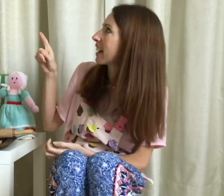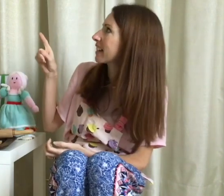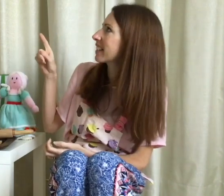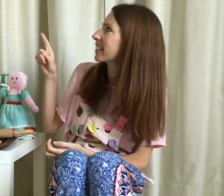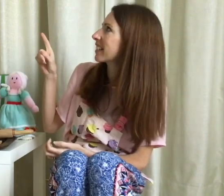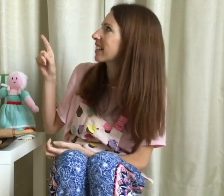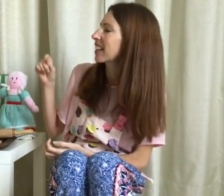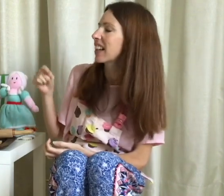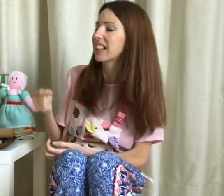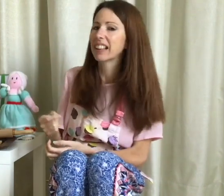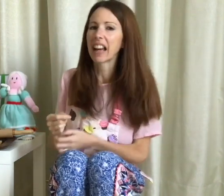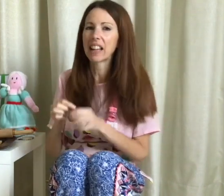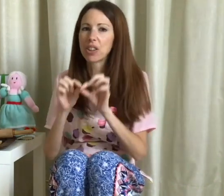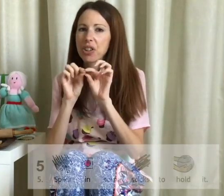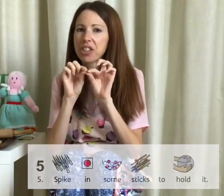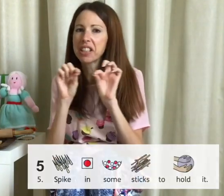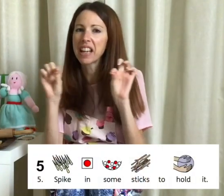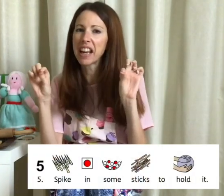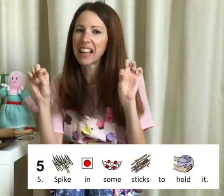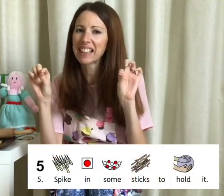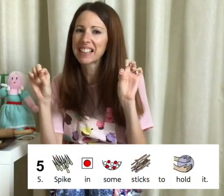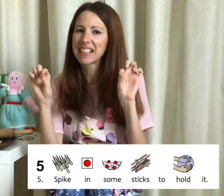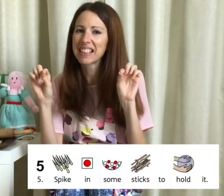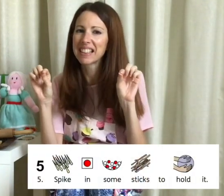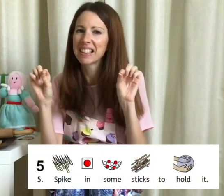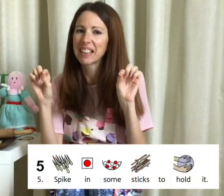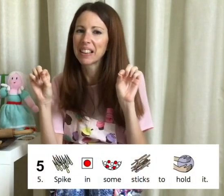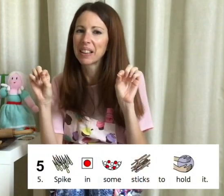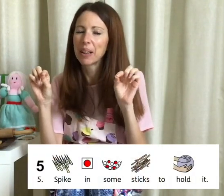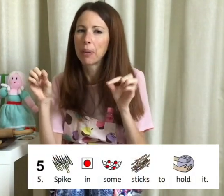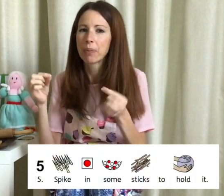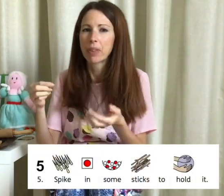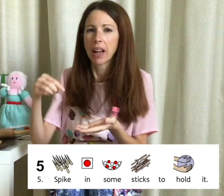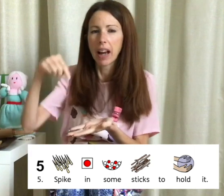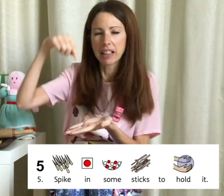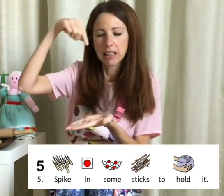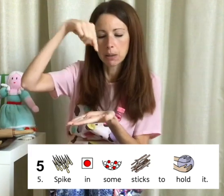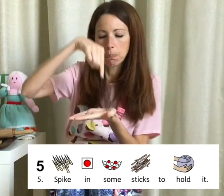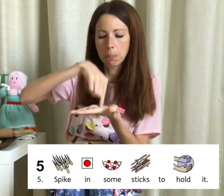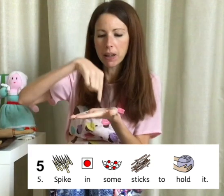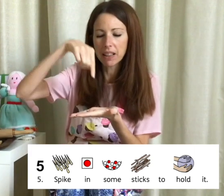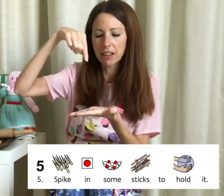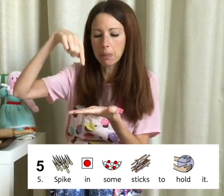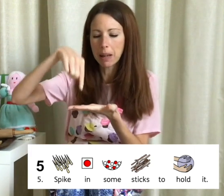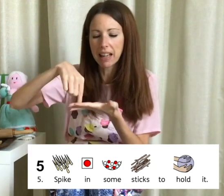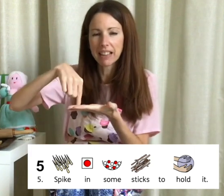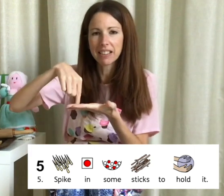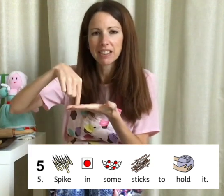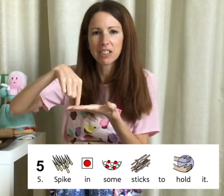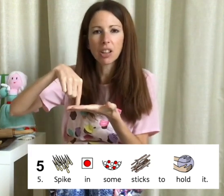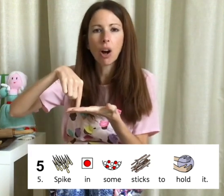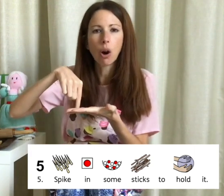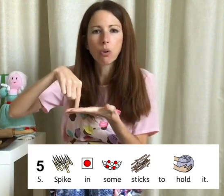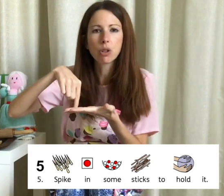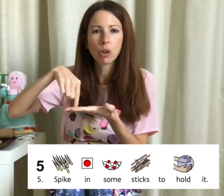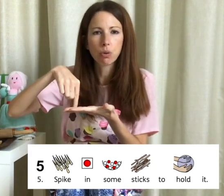Then get your sticks and spike them in to hold your